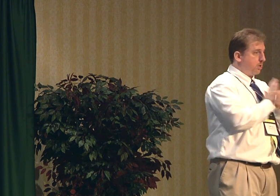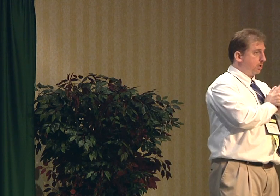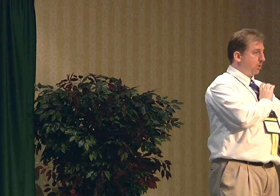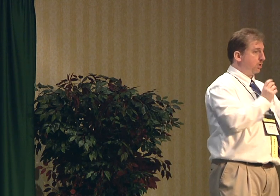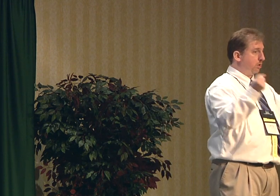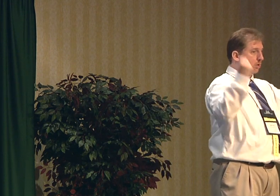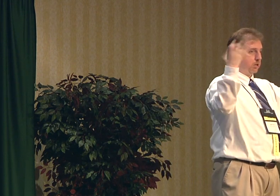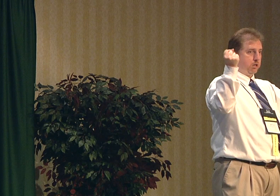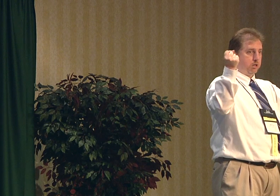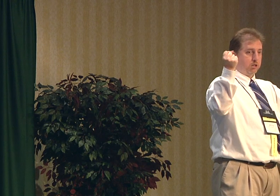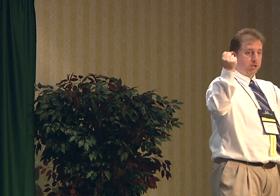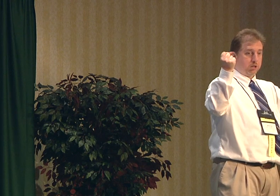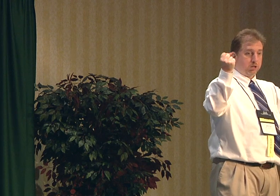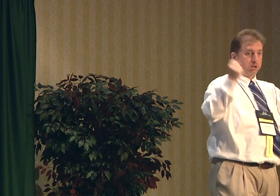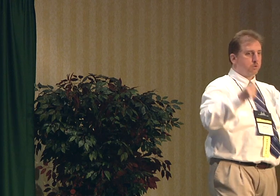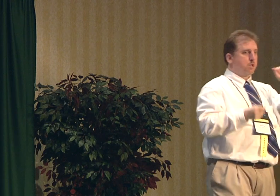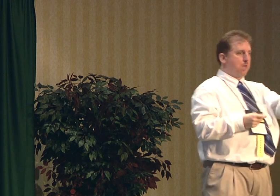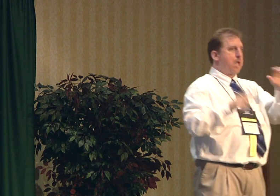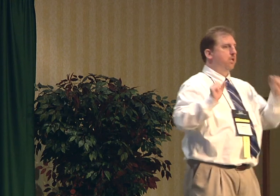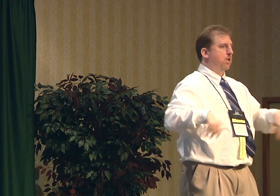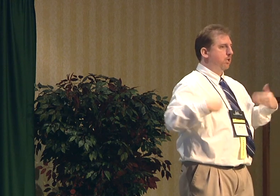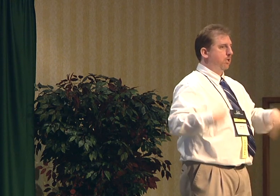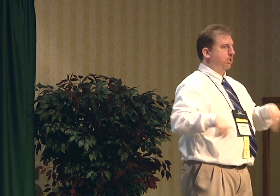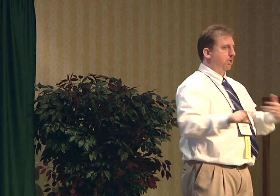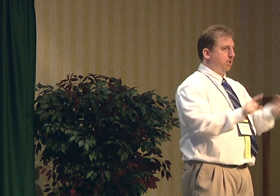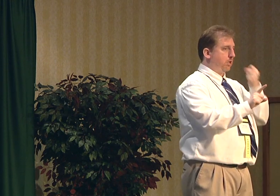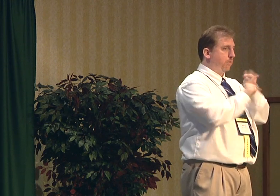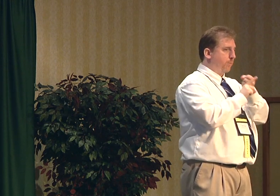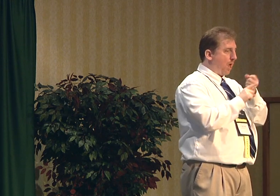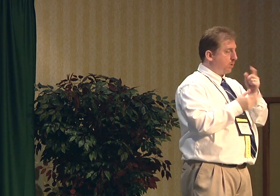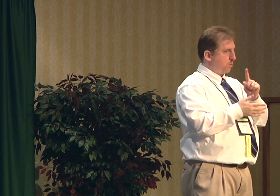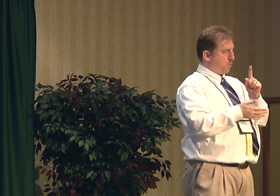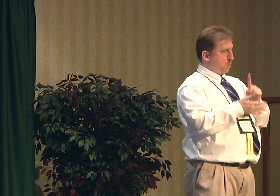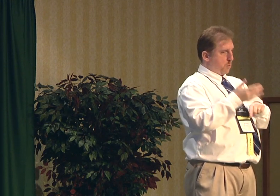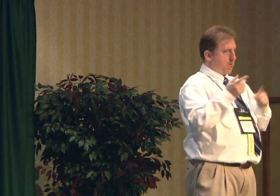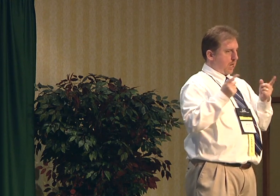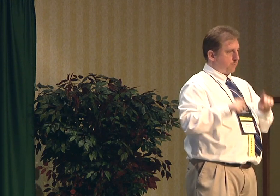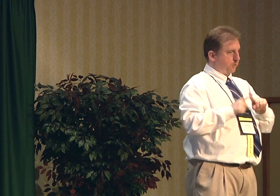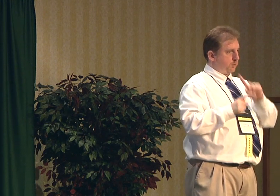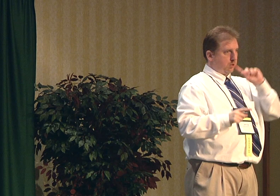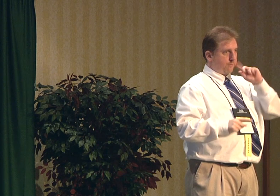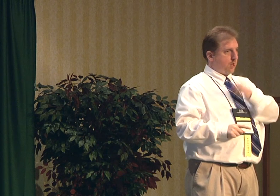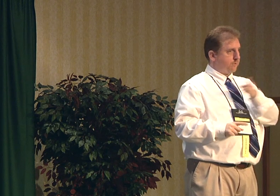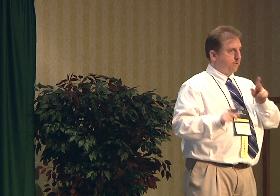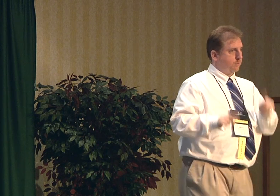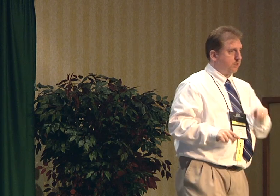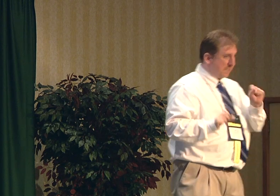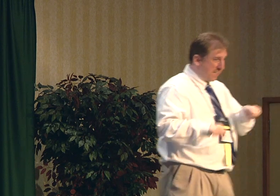So that could be an issue. Maybe the family member is not proficient in sign language. That also can